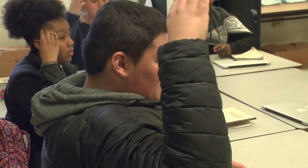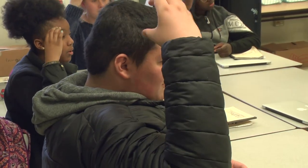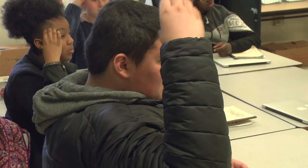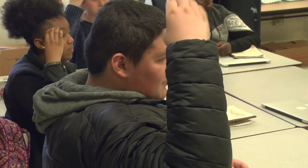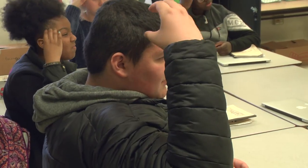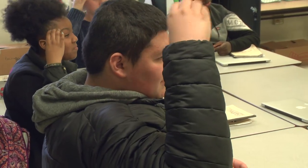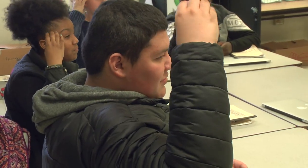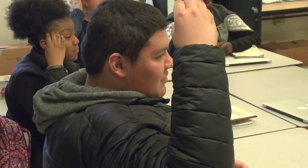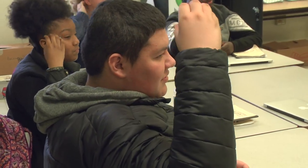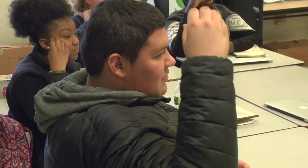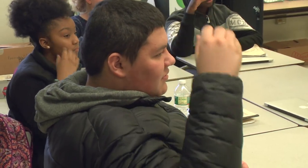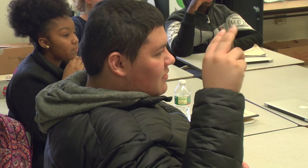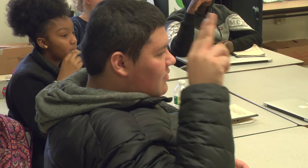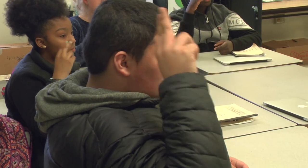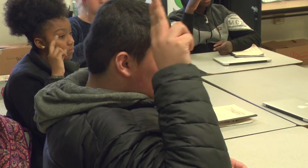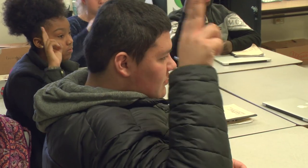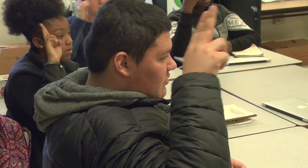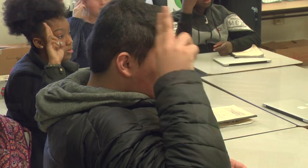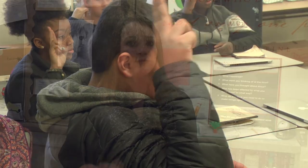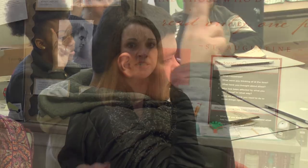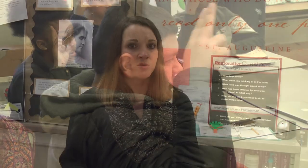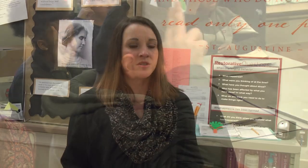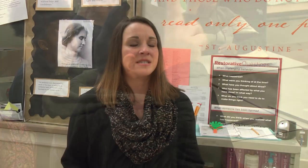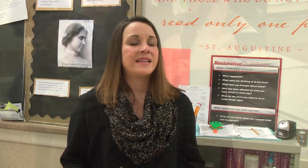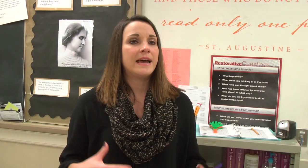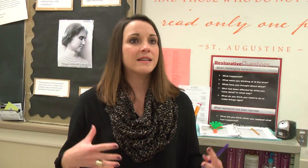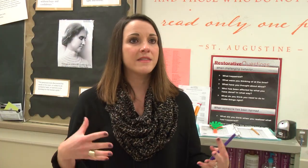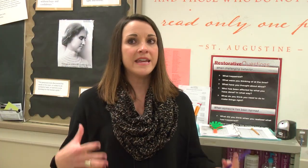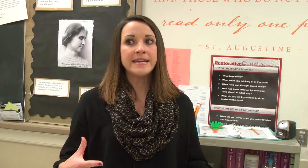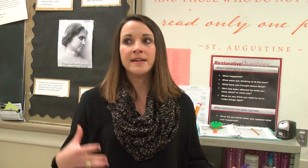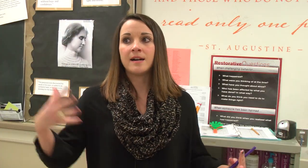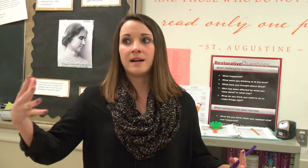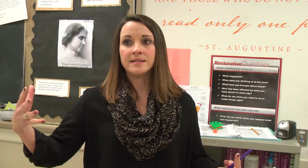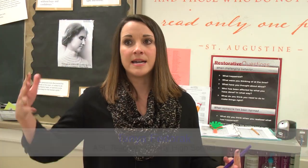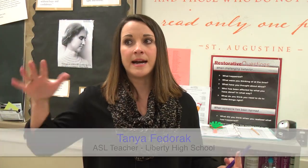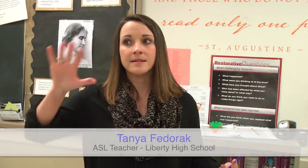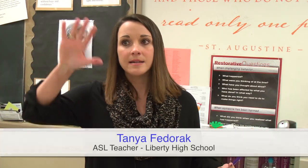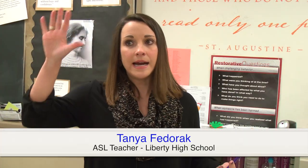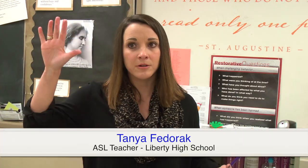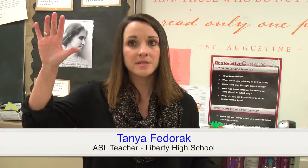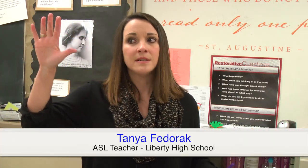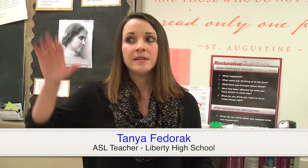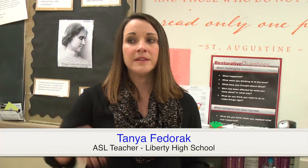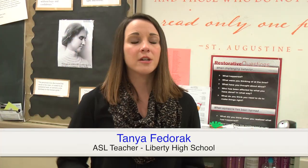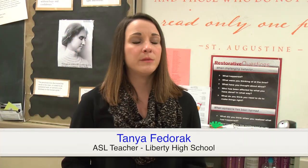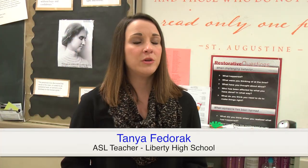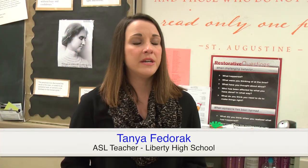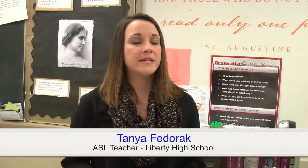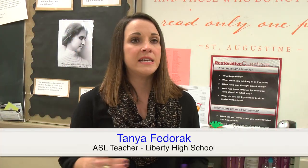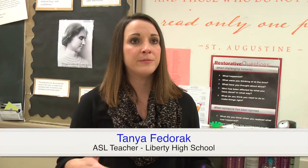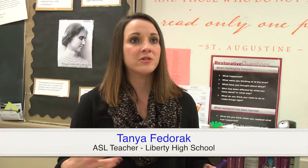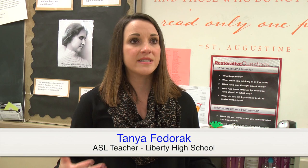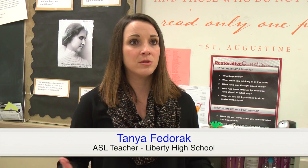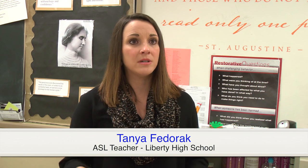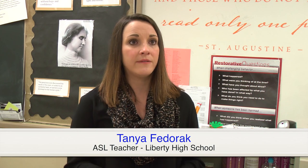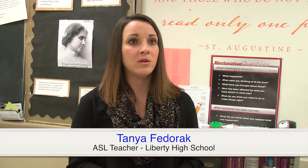person. My seniors are asking for resources that they can contact out in the community to keep their skill level